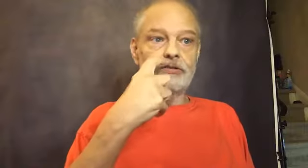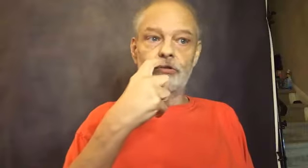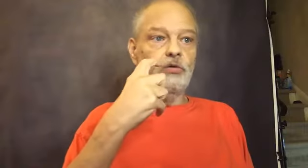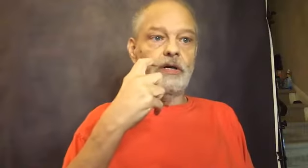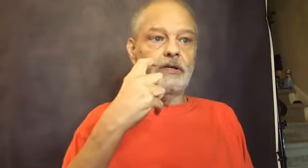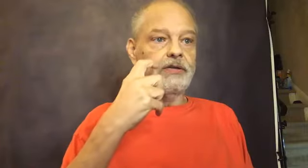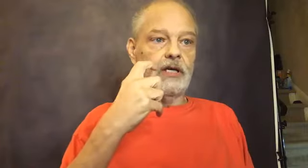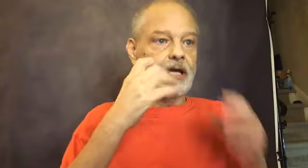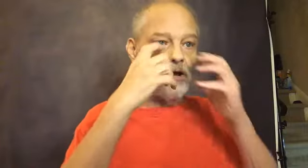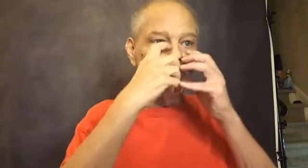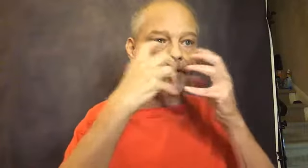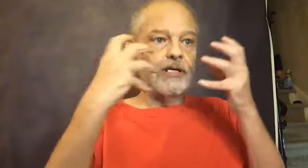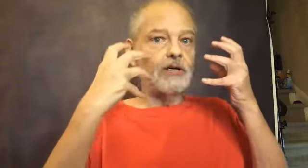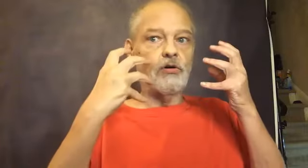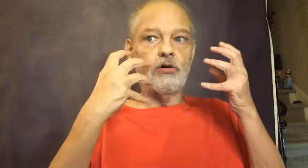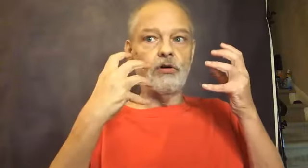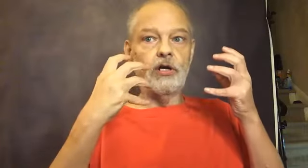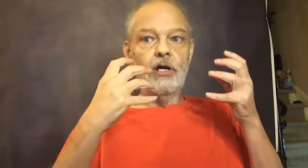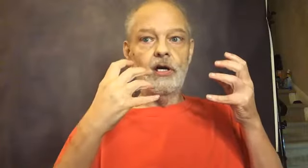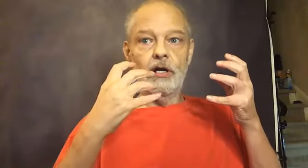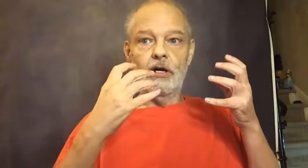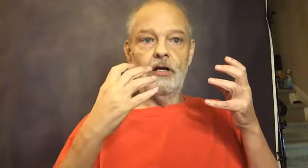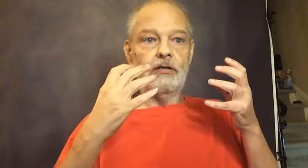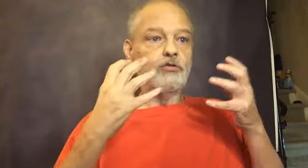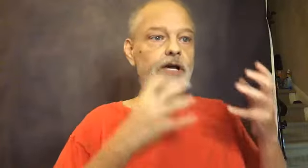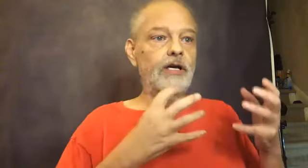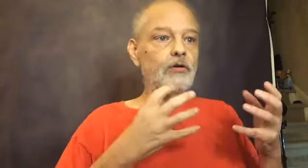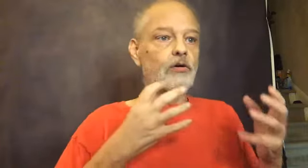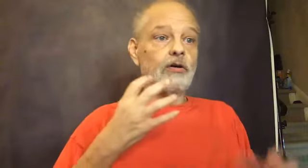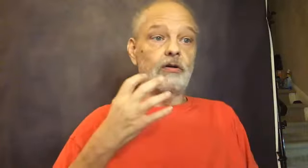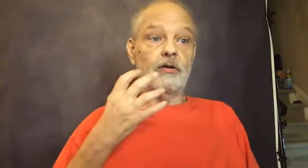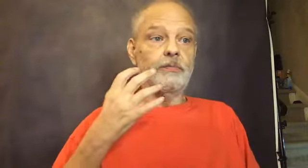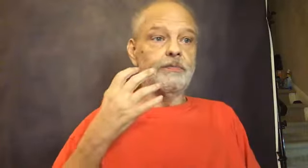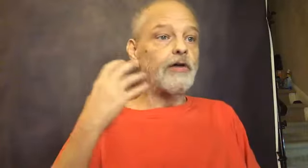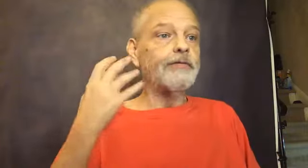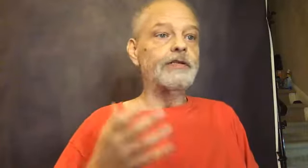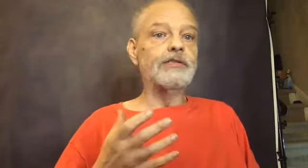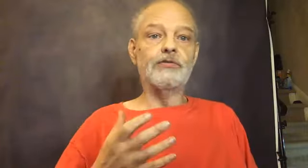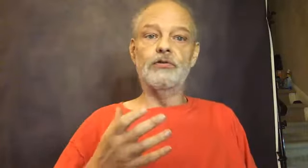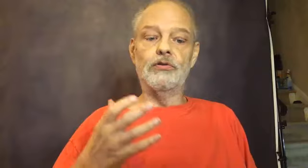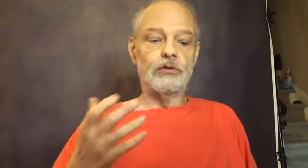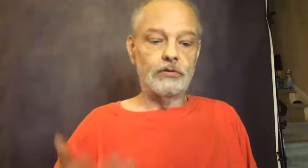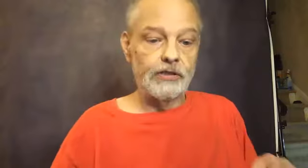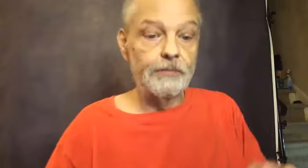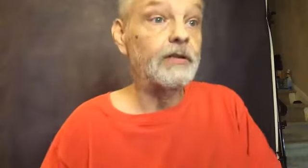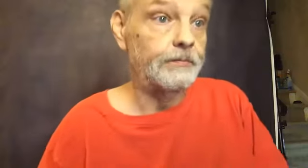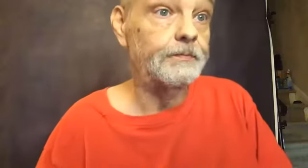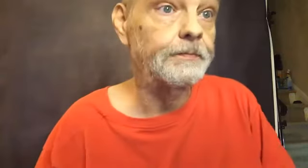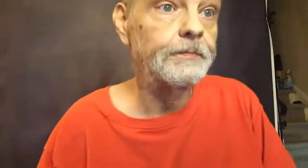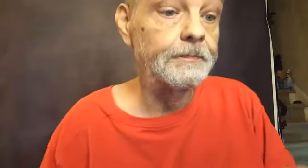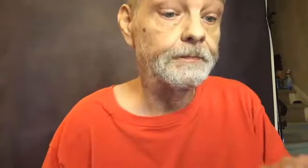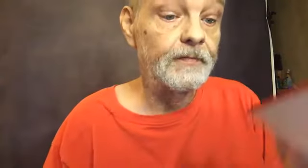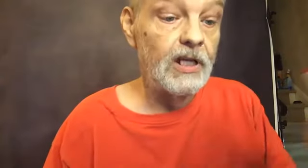do with a characteristic or a trait or a preference or something,